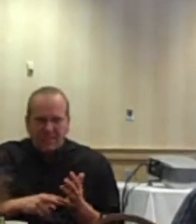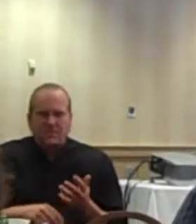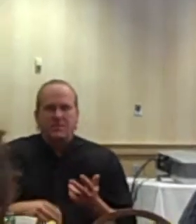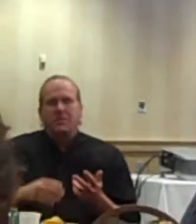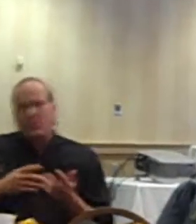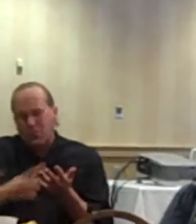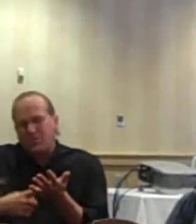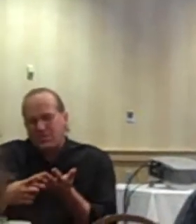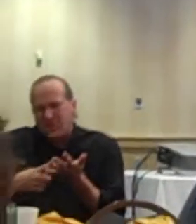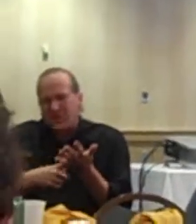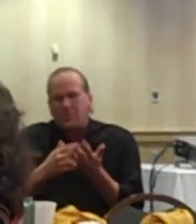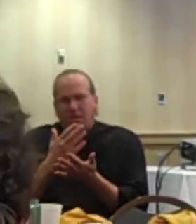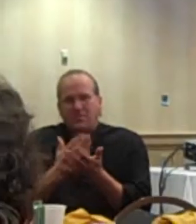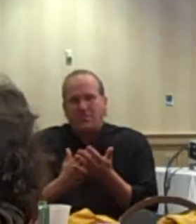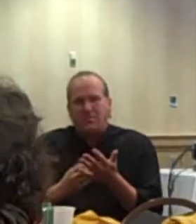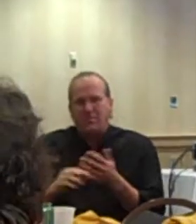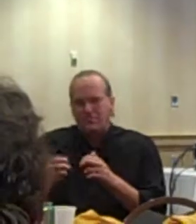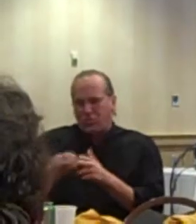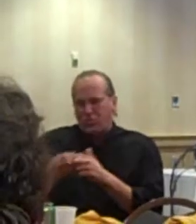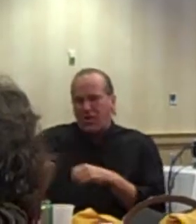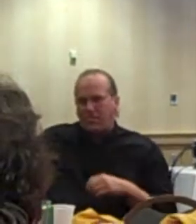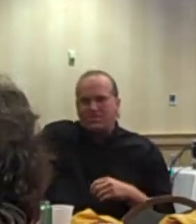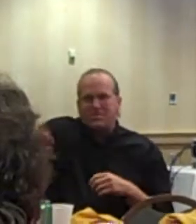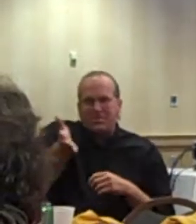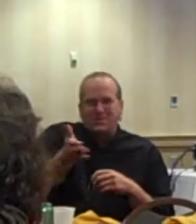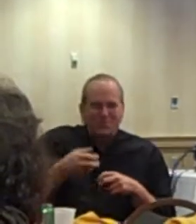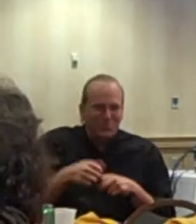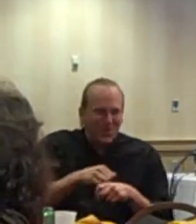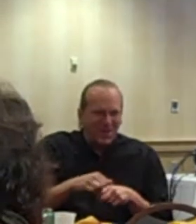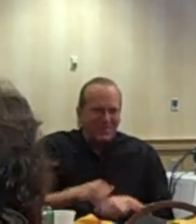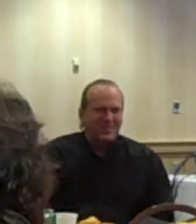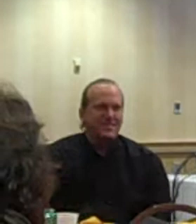We'll go through just a couple of problems here.